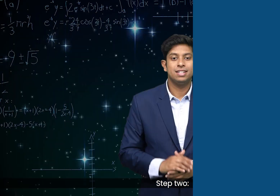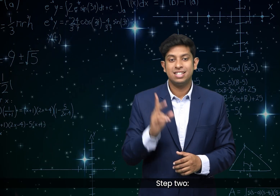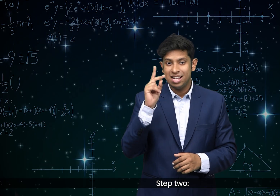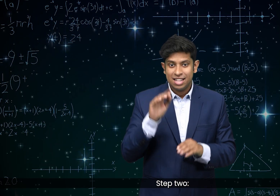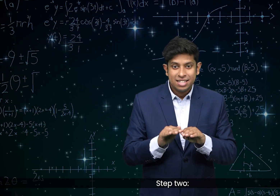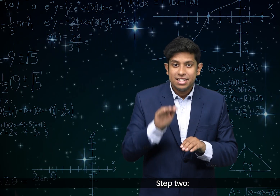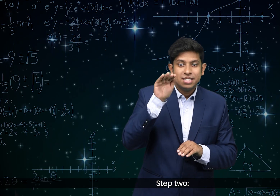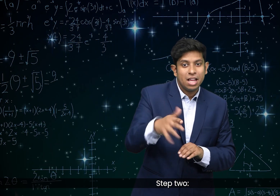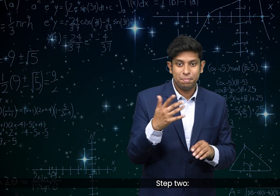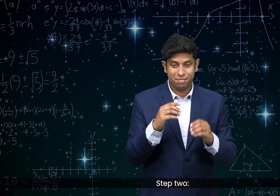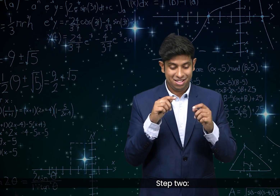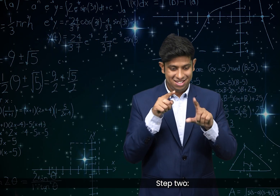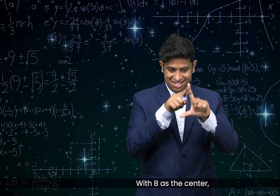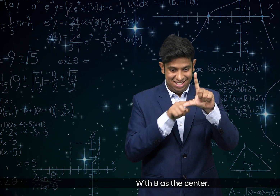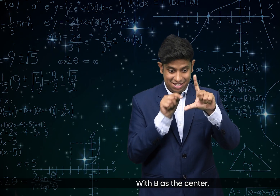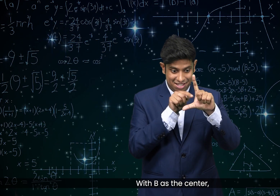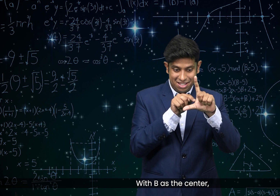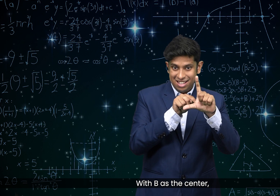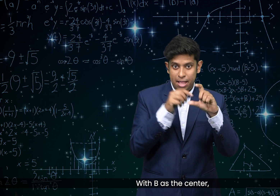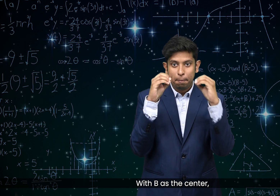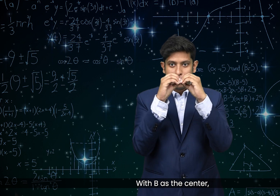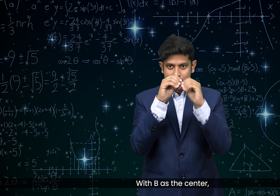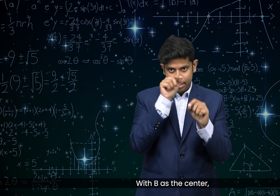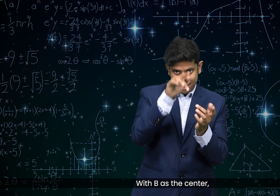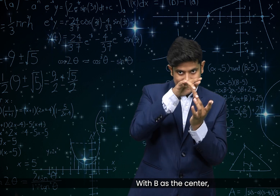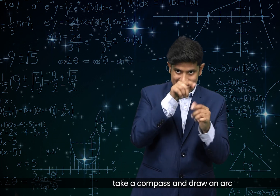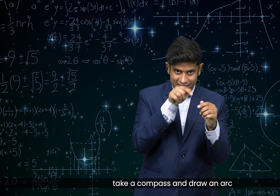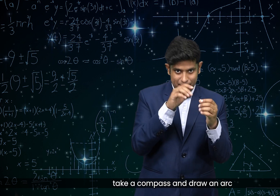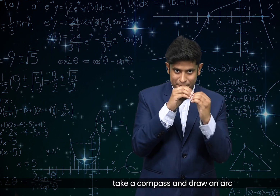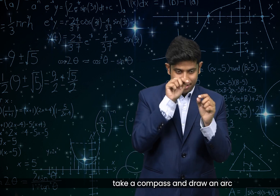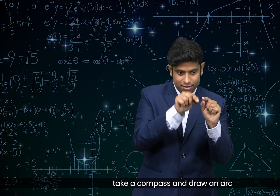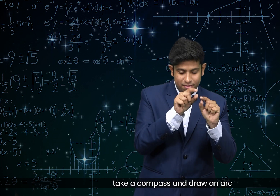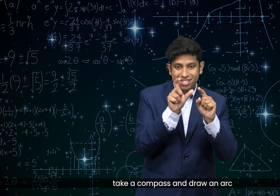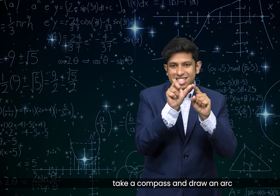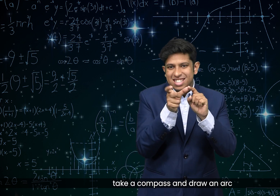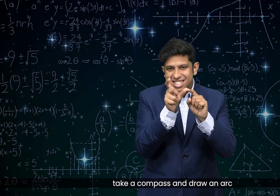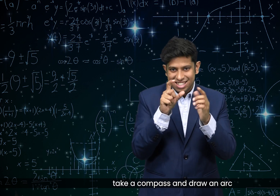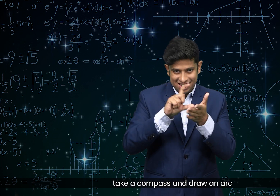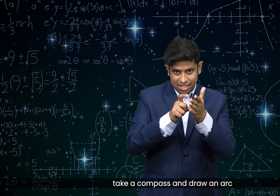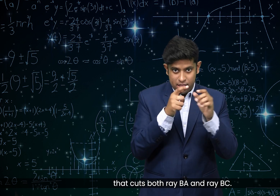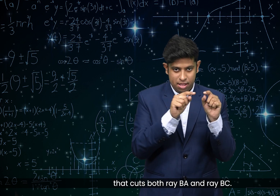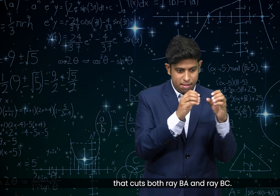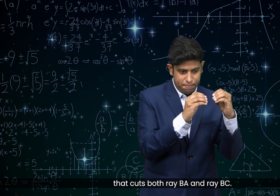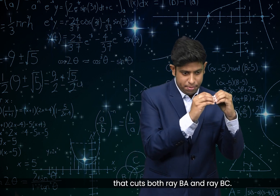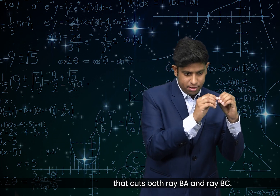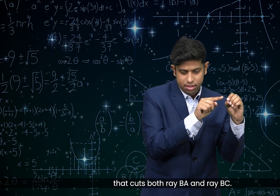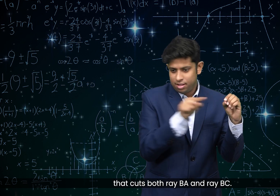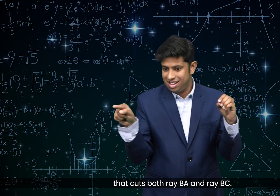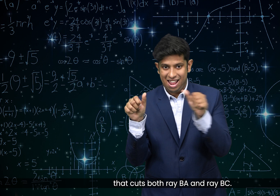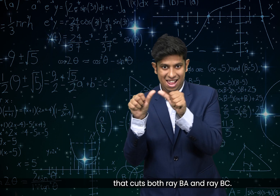Step 2. With B as the center, take a compass and draw an arc that cuts both ray